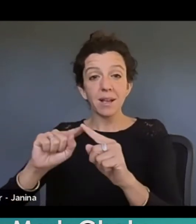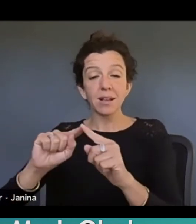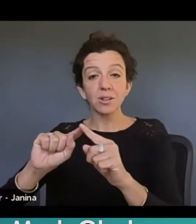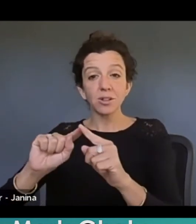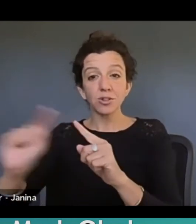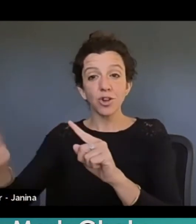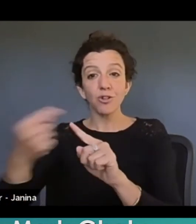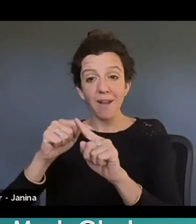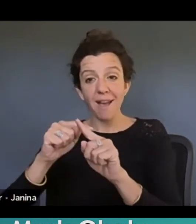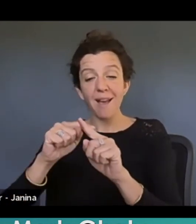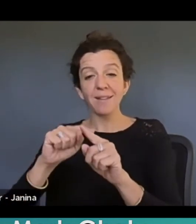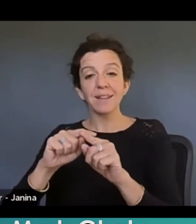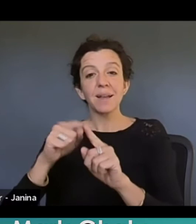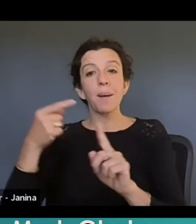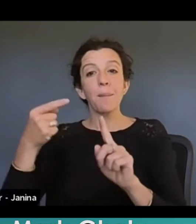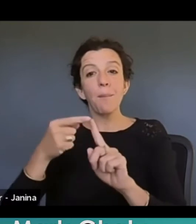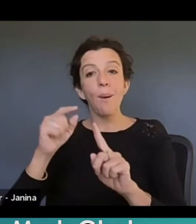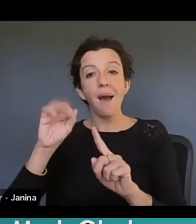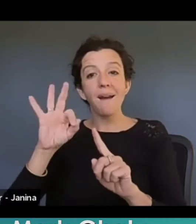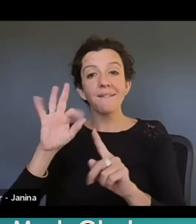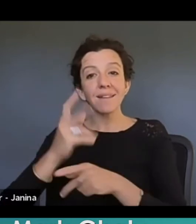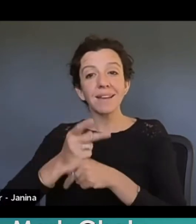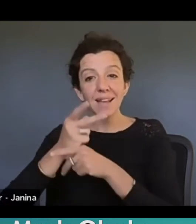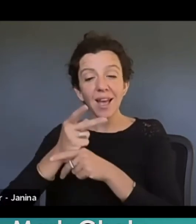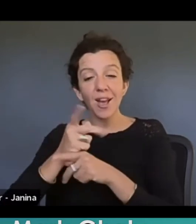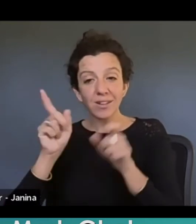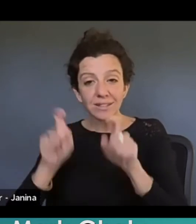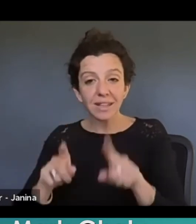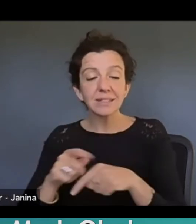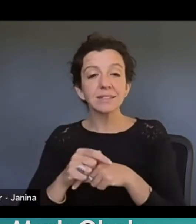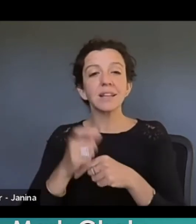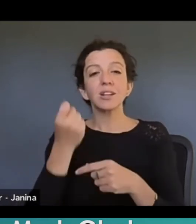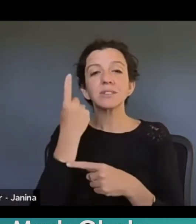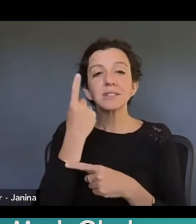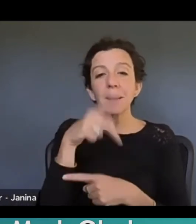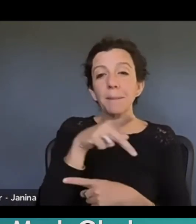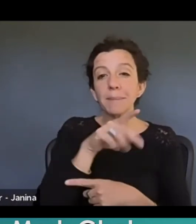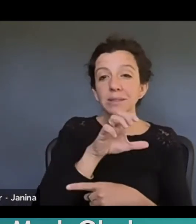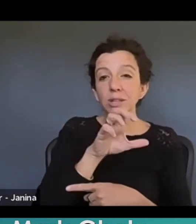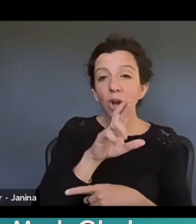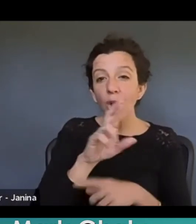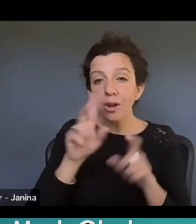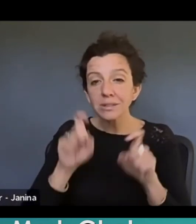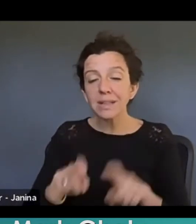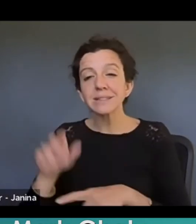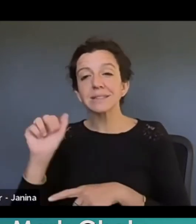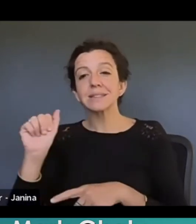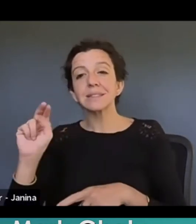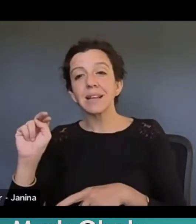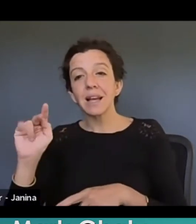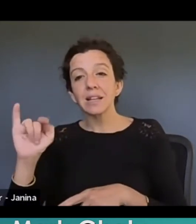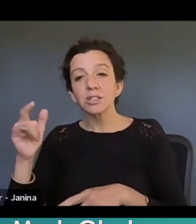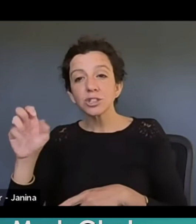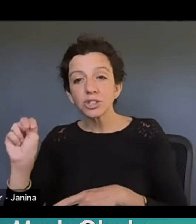tests, understanding how antigen and antibody versus our PCR tests all fit together to really